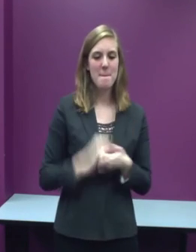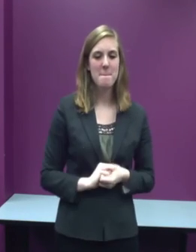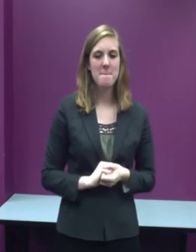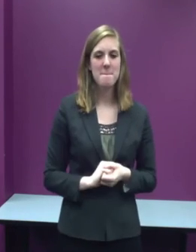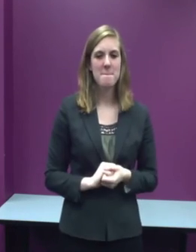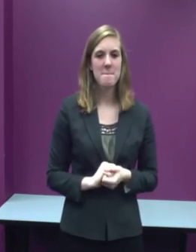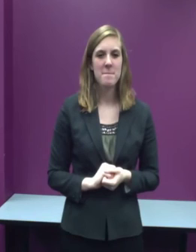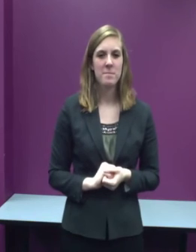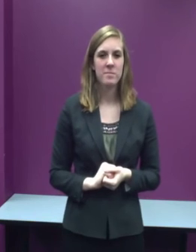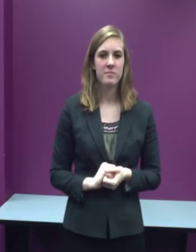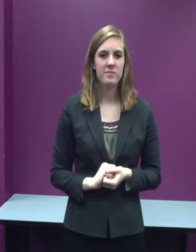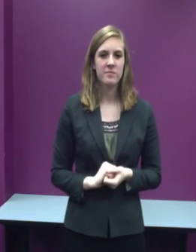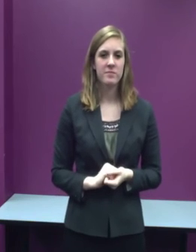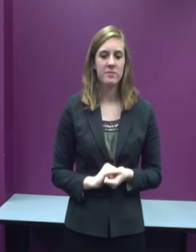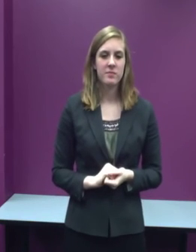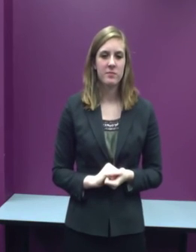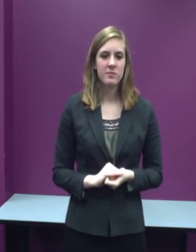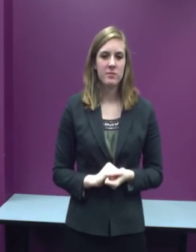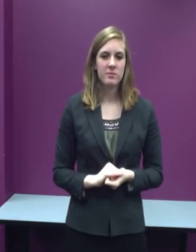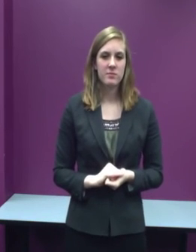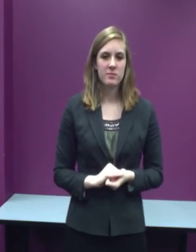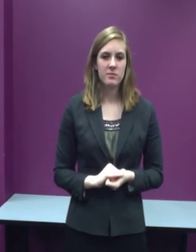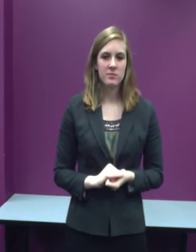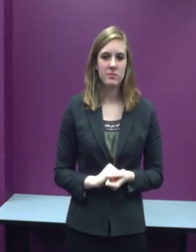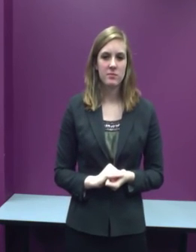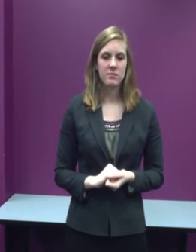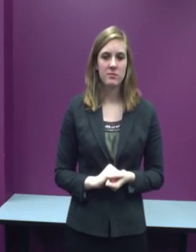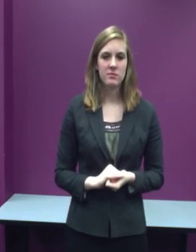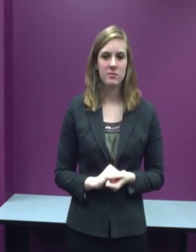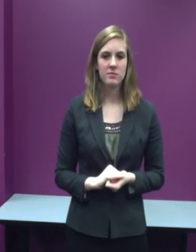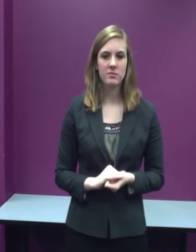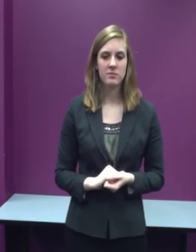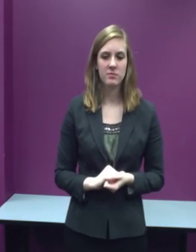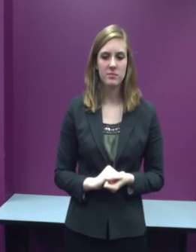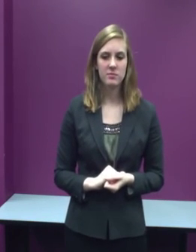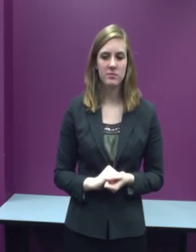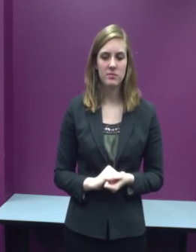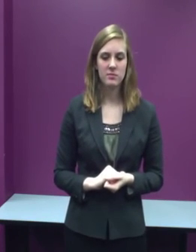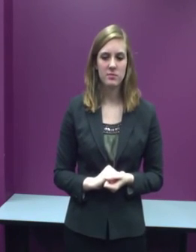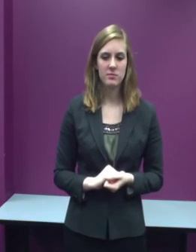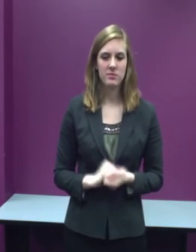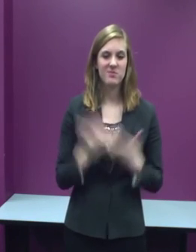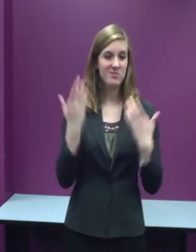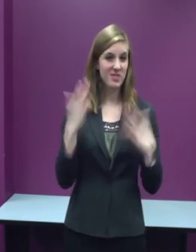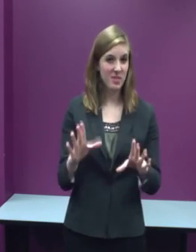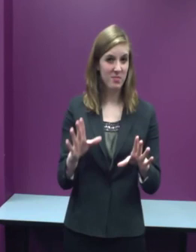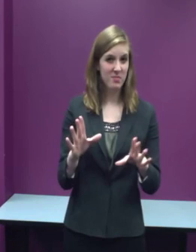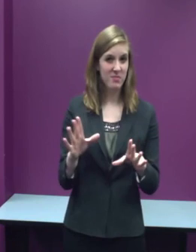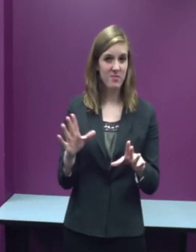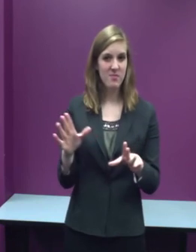In the end, the journey opened up the West to their fellow countrymen. It was the beginning of a new era for the United